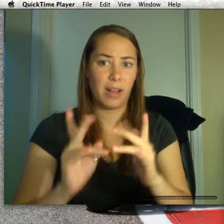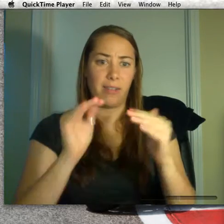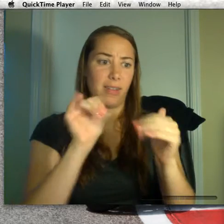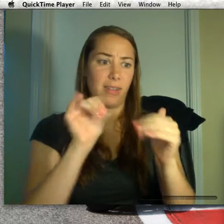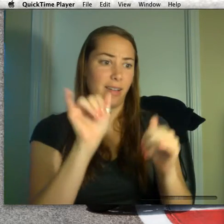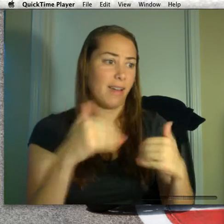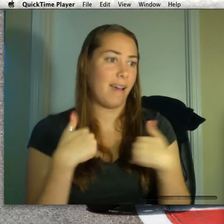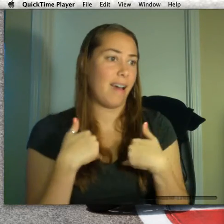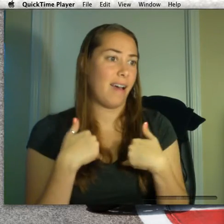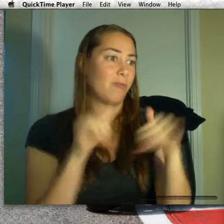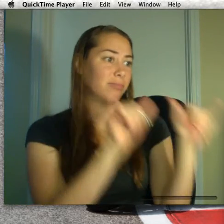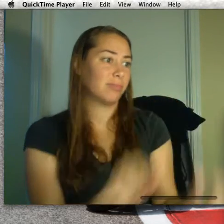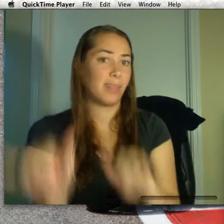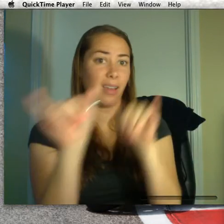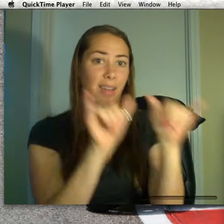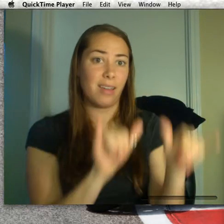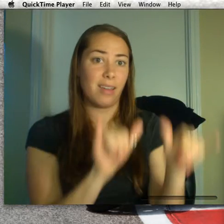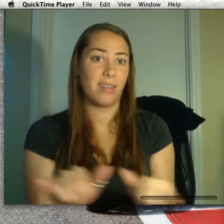Educate all of them.